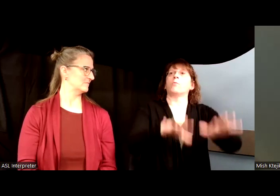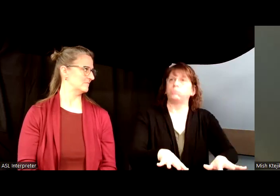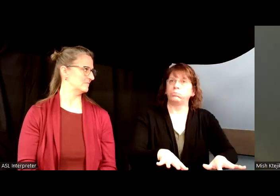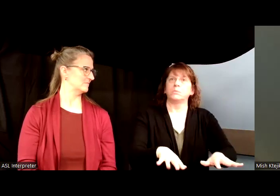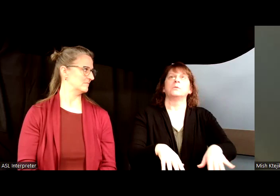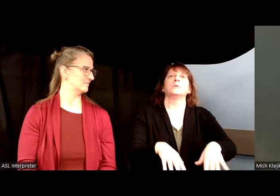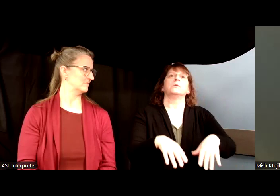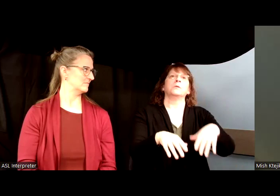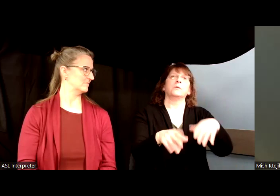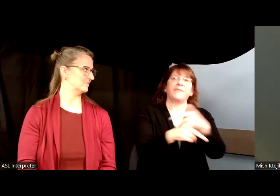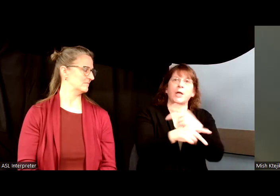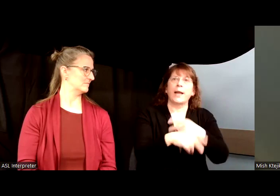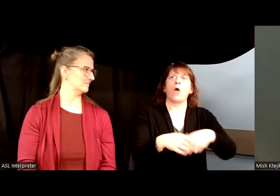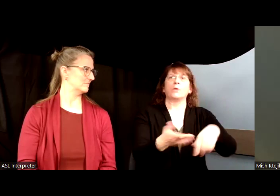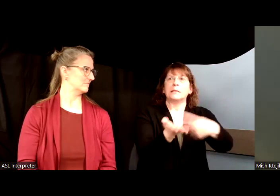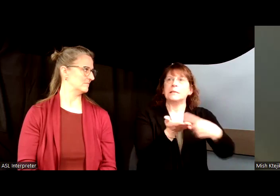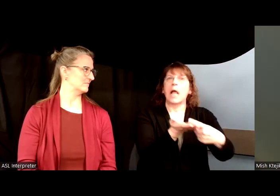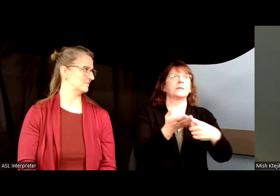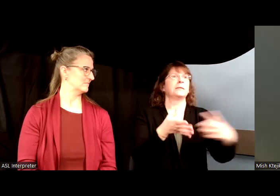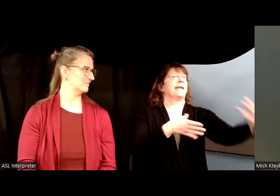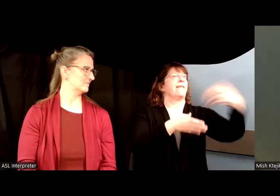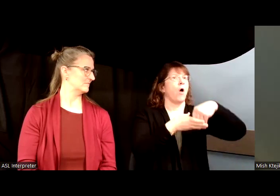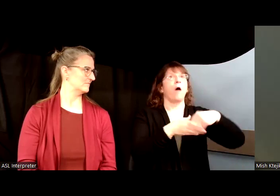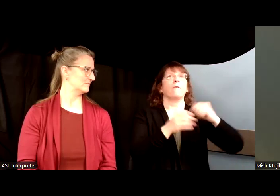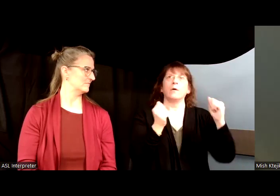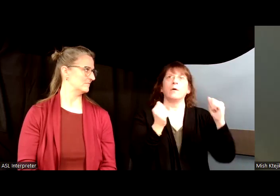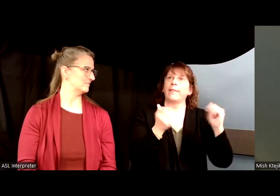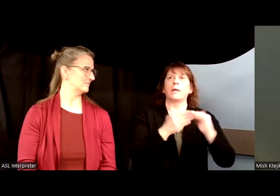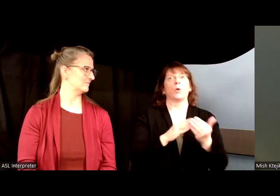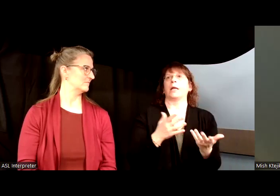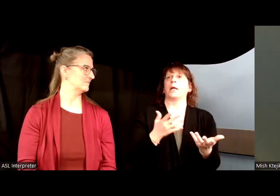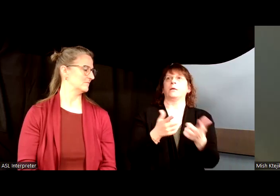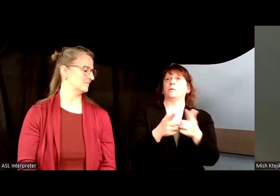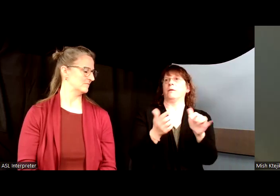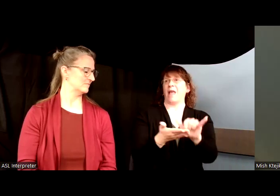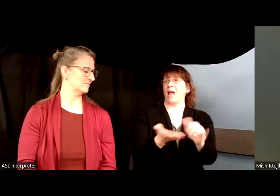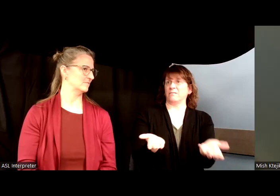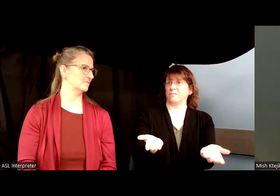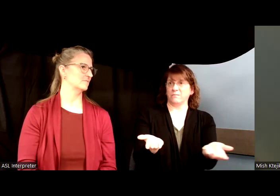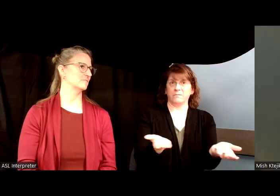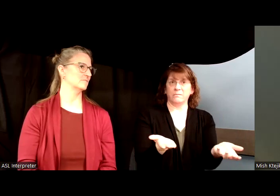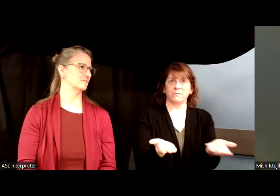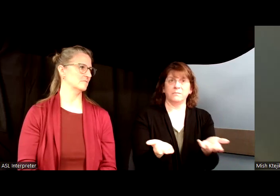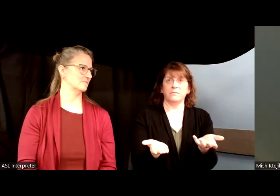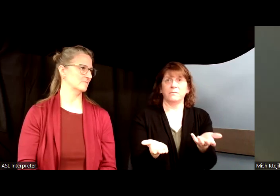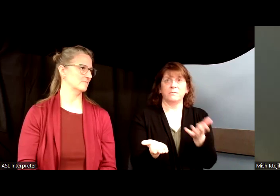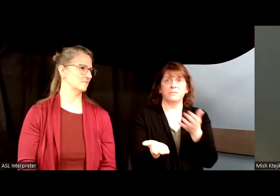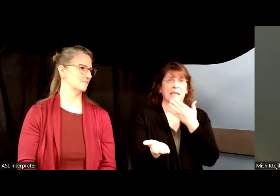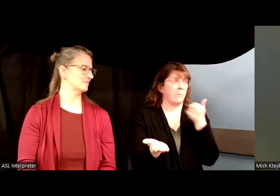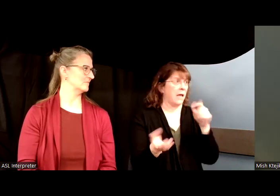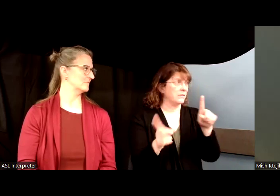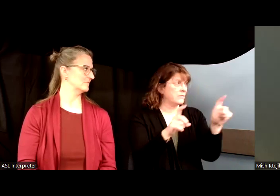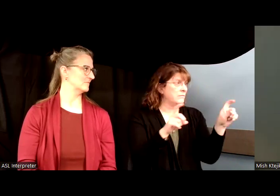take our time at a slower pace, figure out, get those discussions happening with the community? Does that